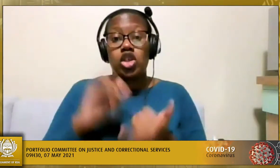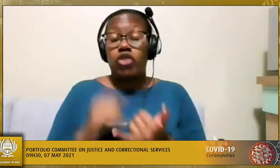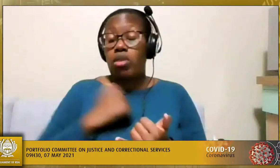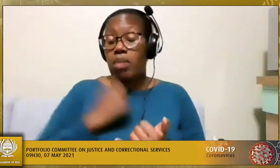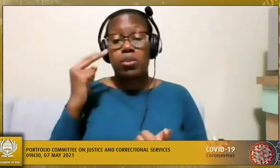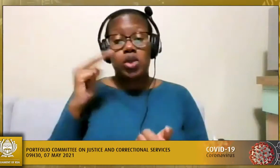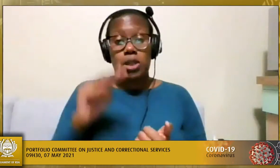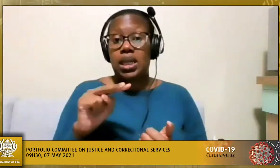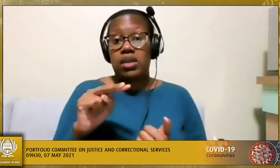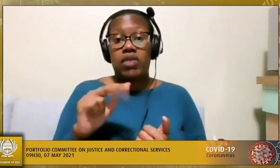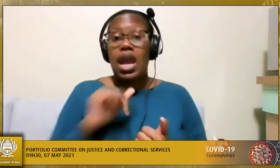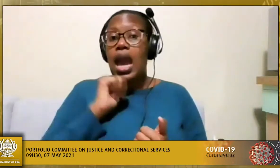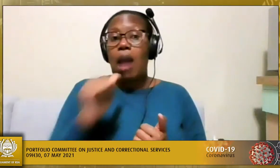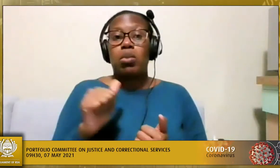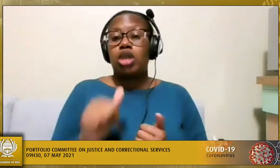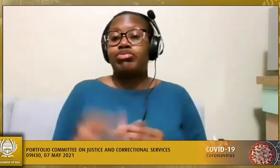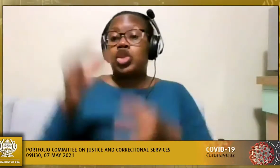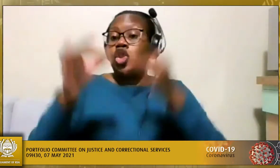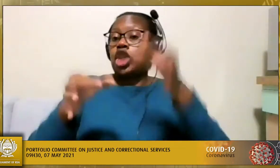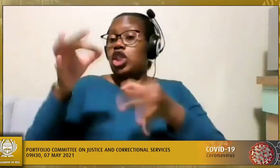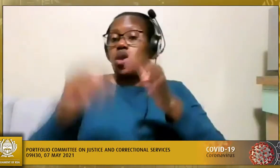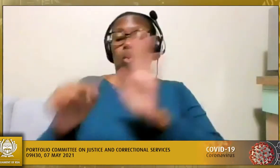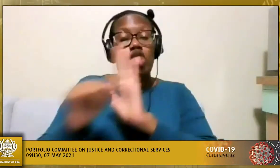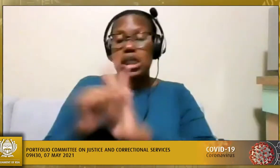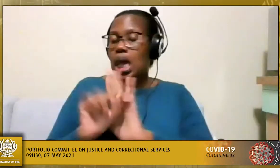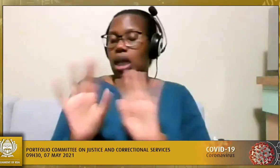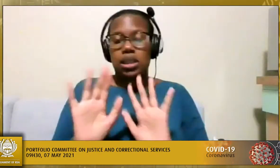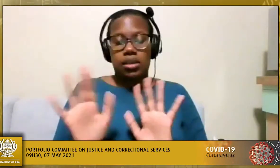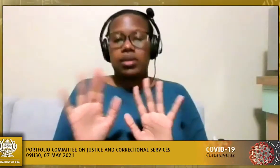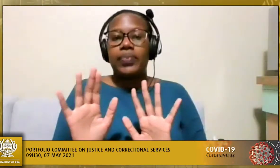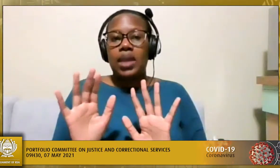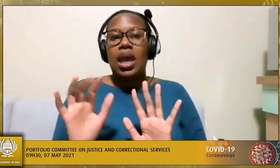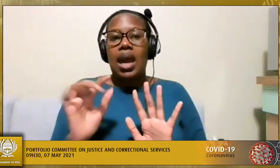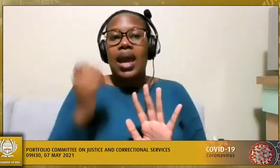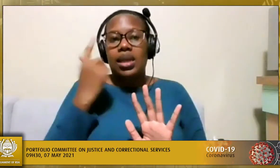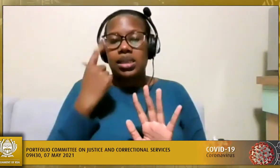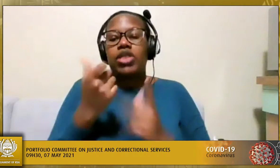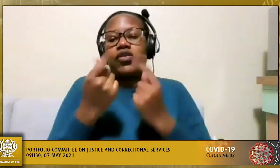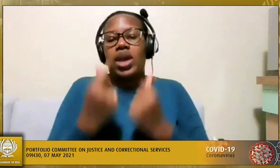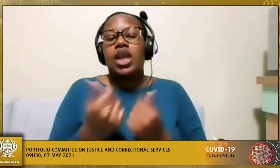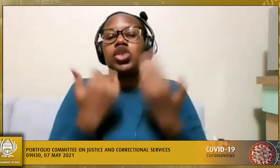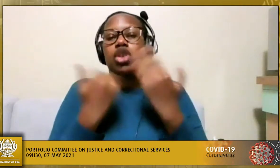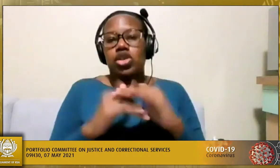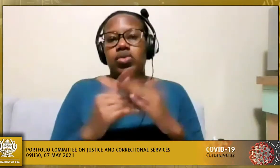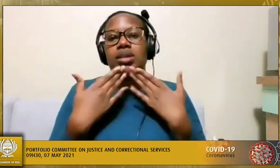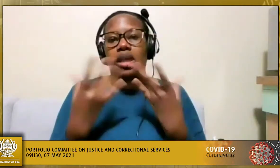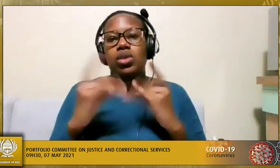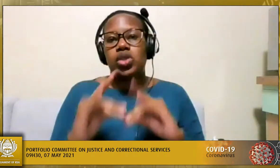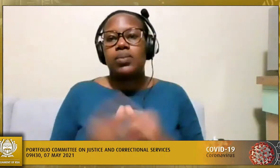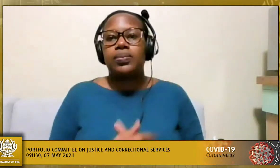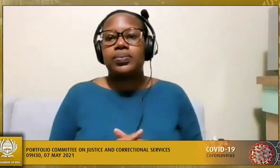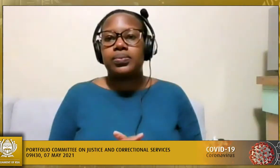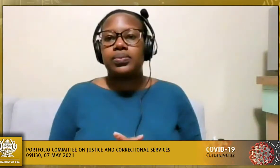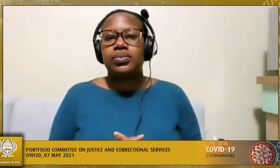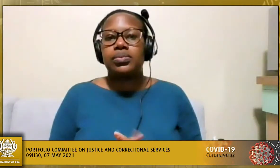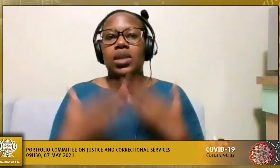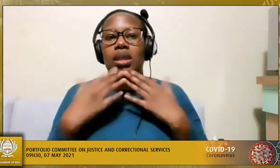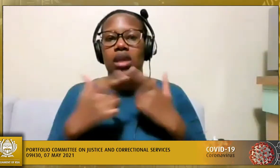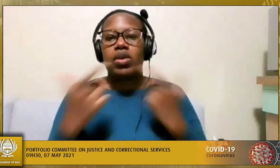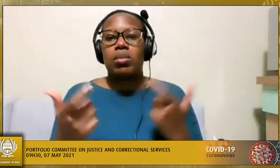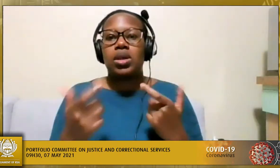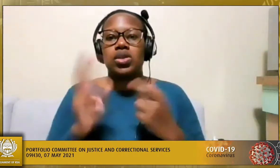perspective I'm not passing judgment or criticizing it I understand the financial constraints thank you Jim thank you very